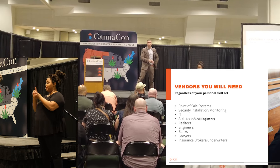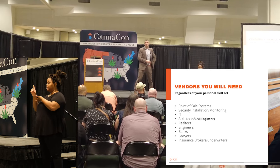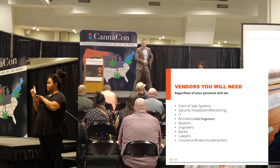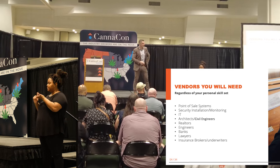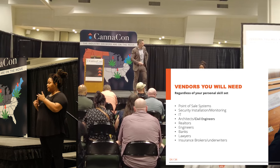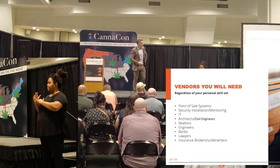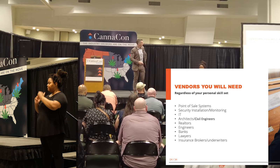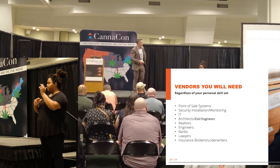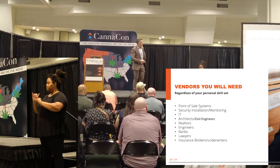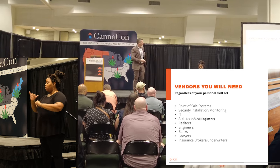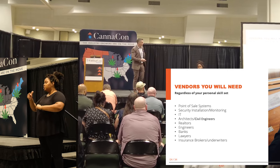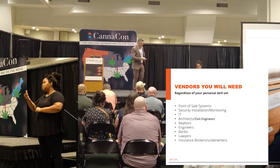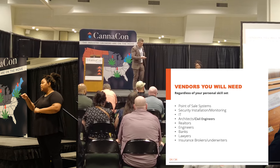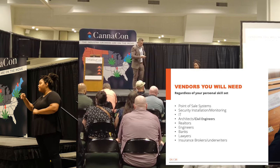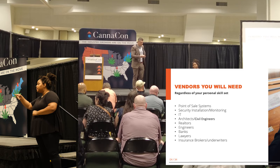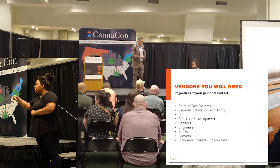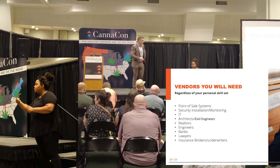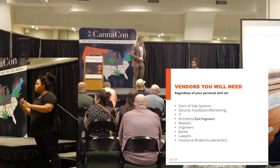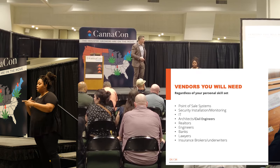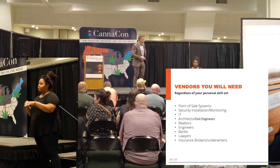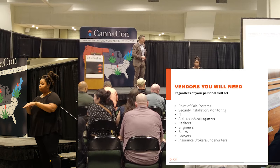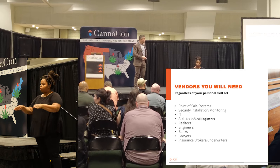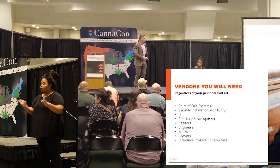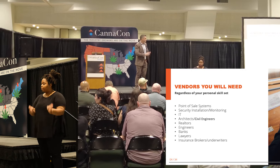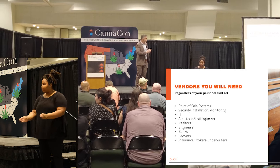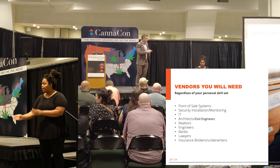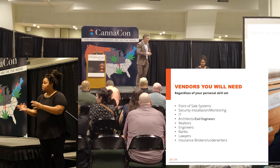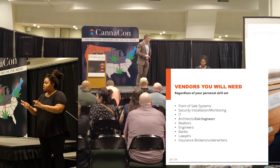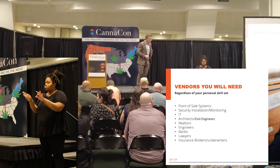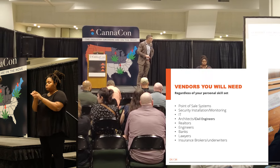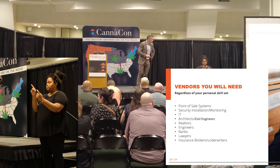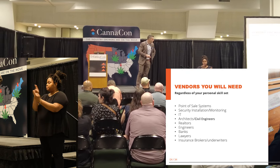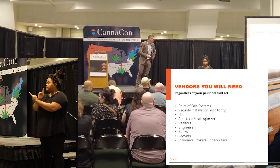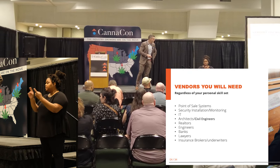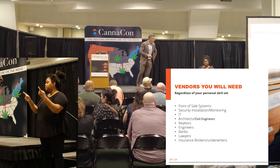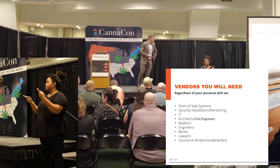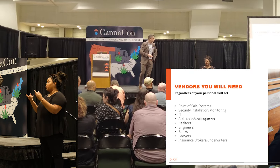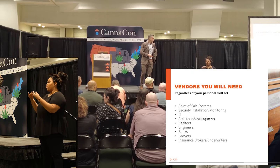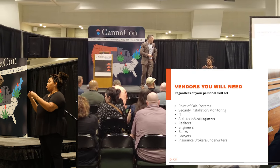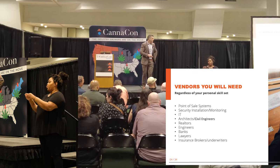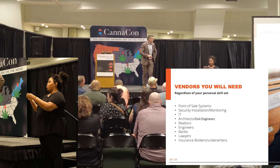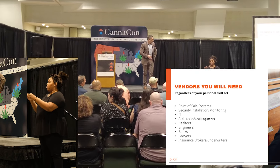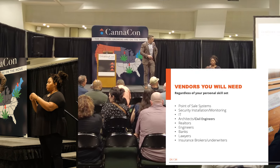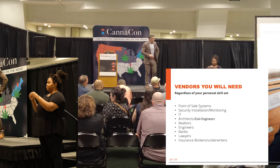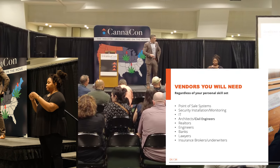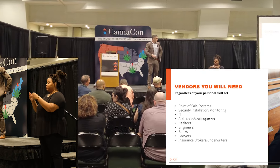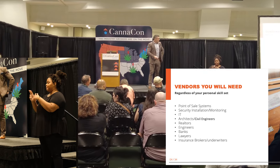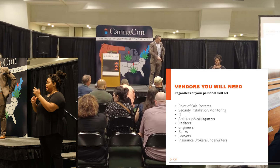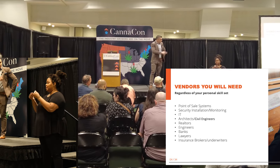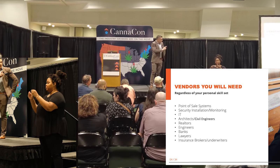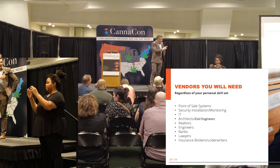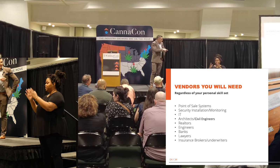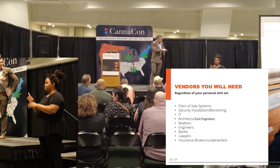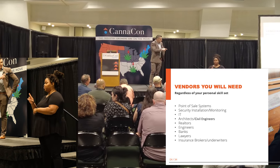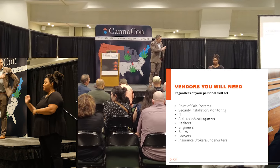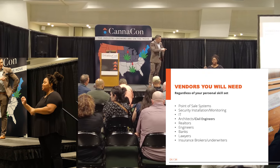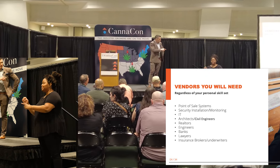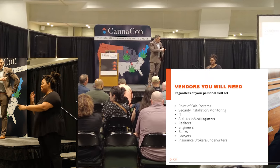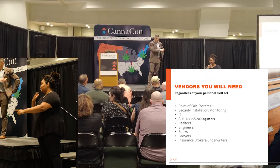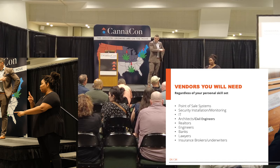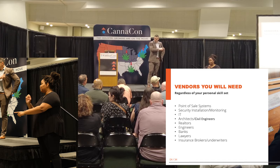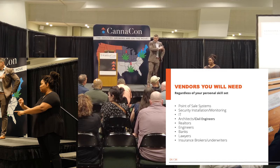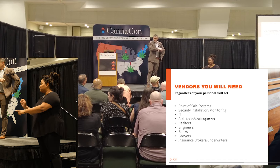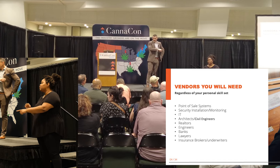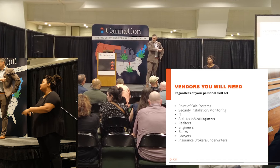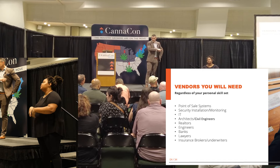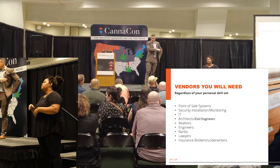things like GMP. Floor plans are going to be very important. Realtors, engineers. There's a lot of banks, lawyers,